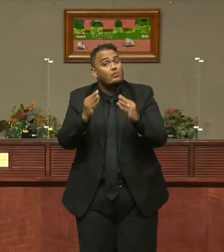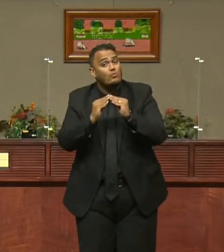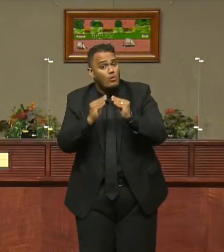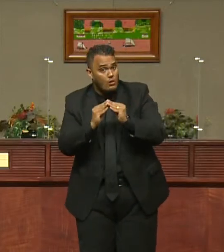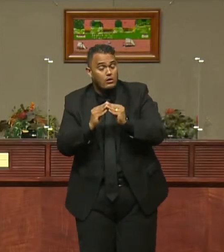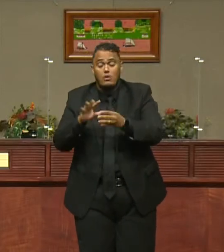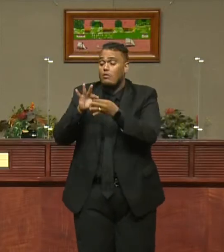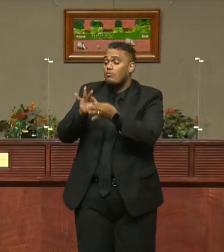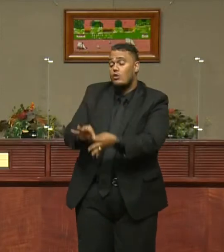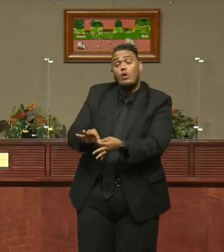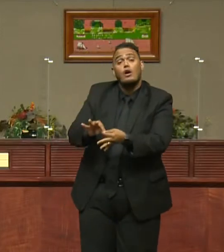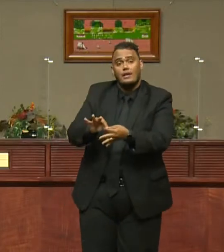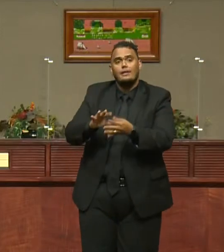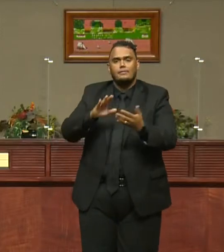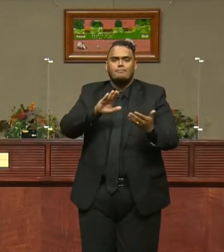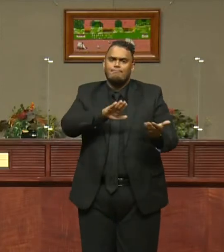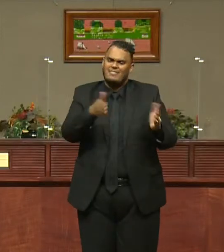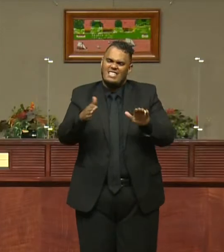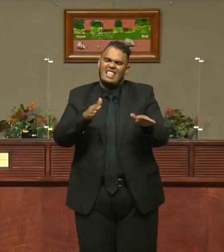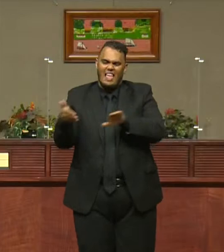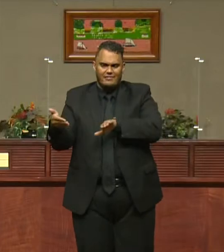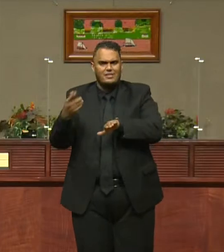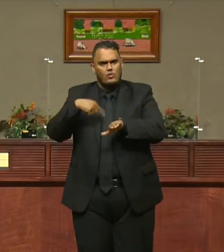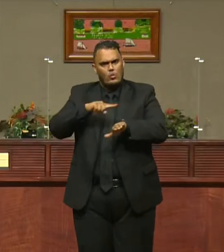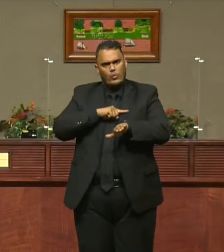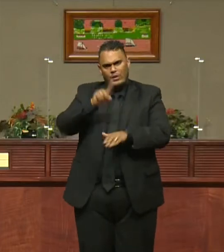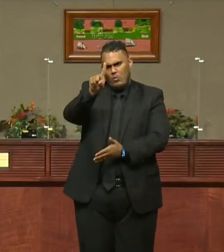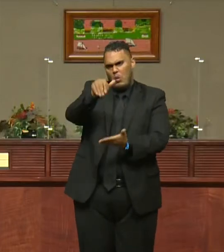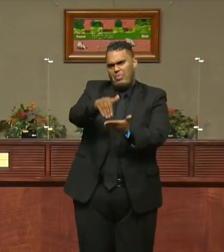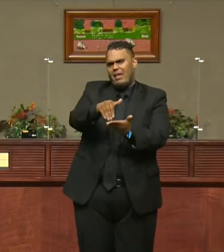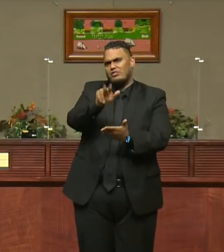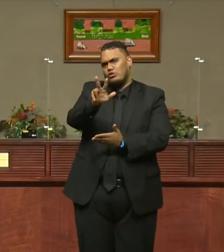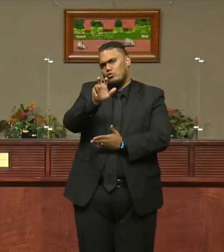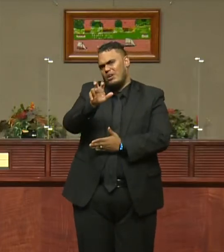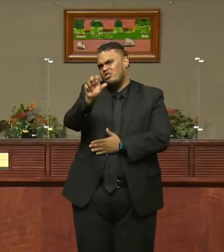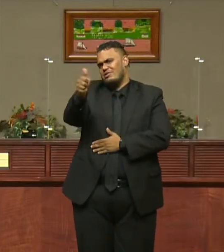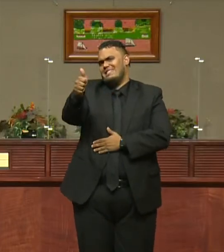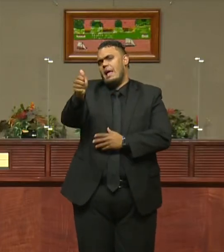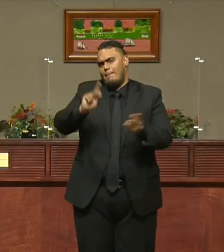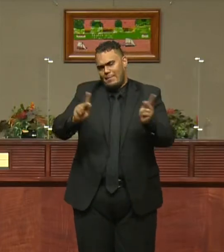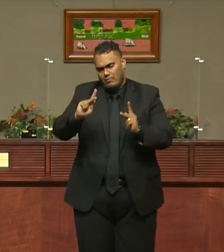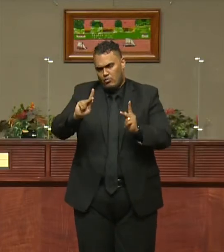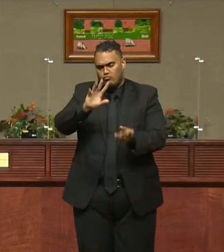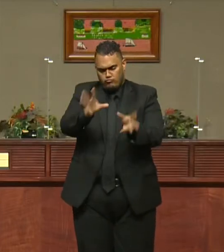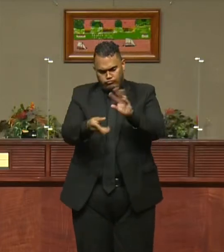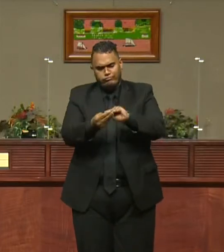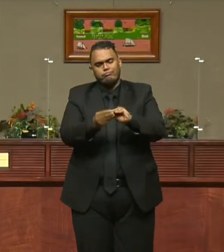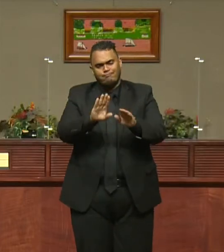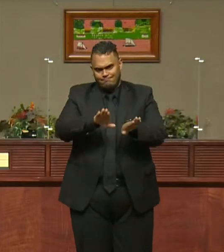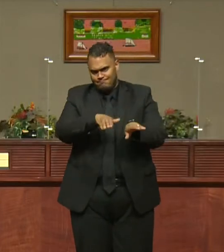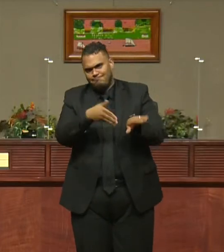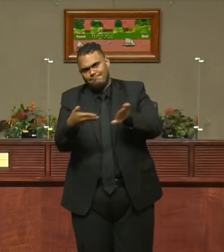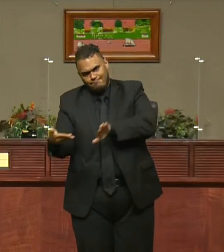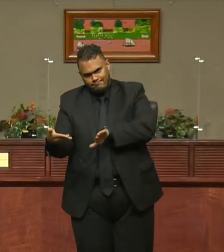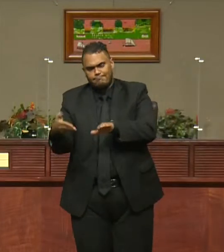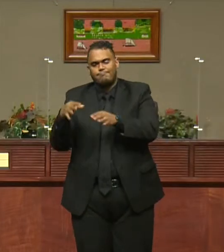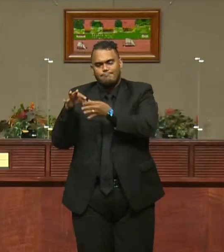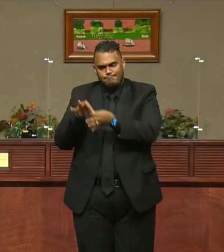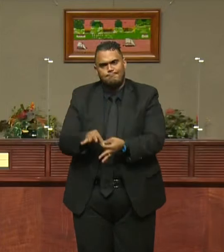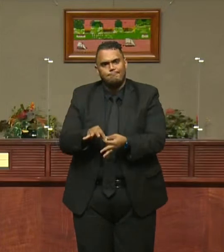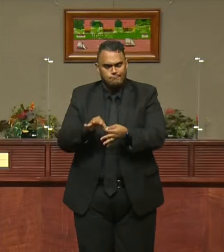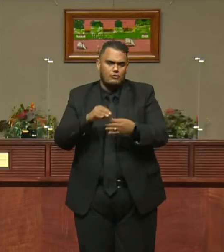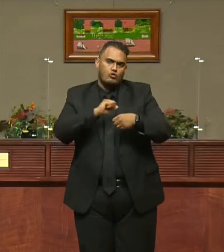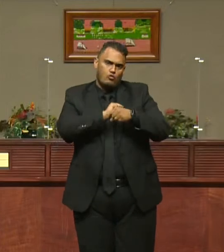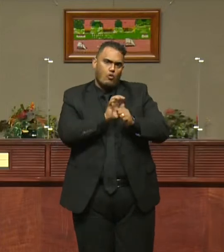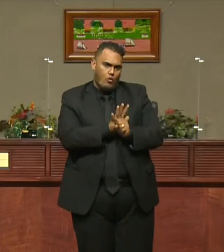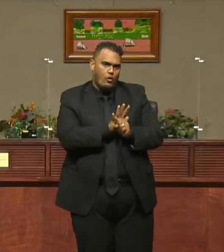as the Mayor mentioned, we are at 1,310, and 22 additional deaths were added since we talked